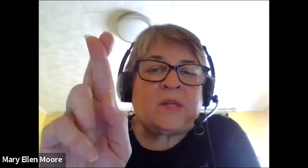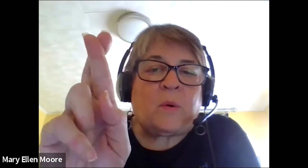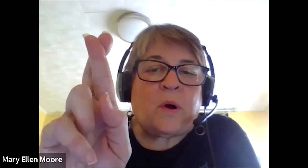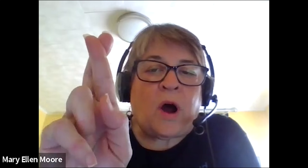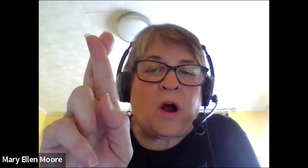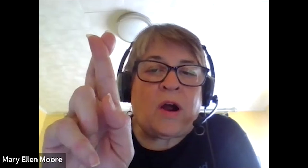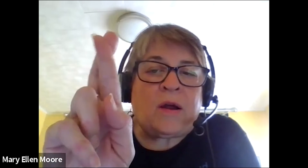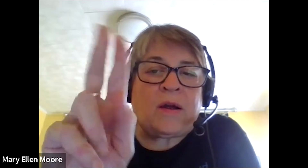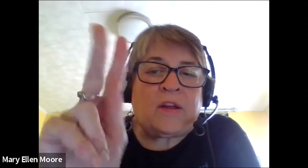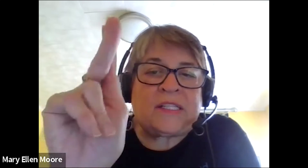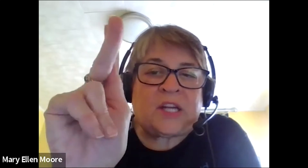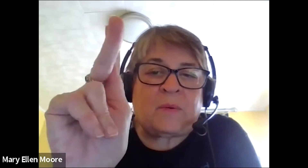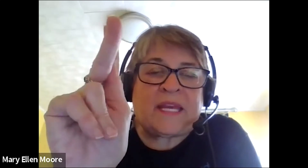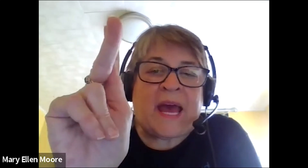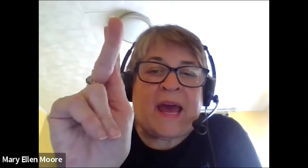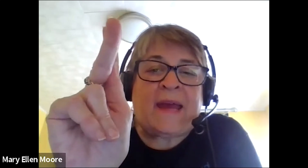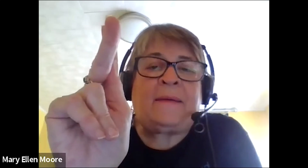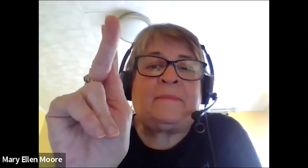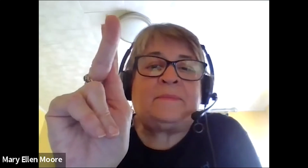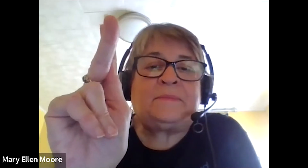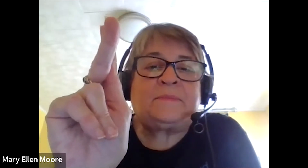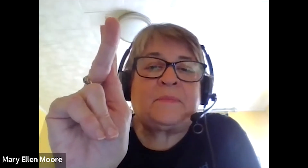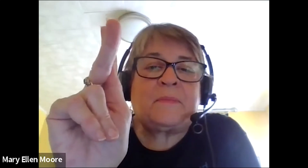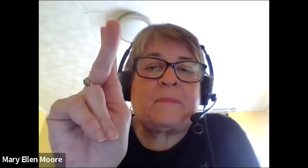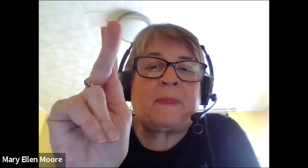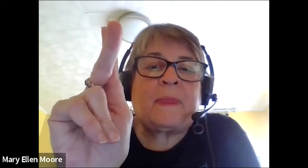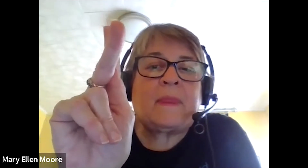So R, are you going to start with K?